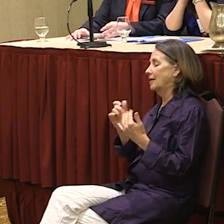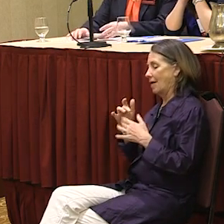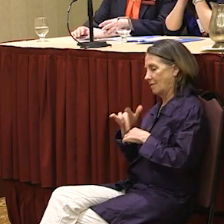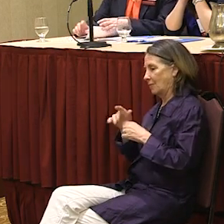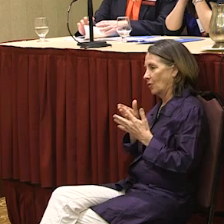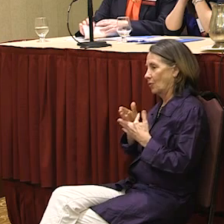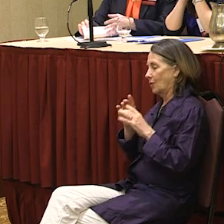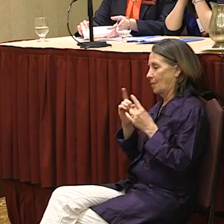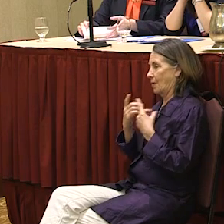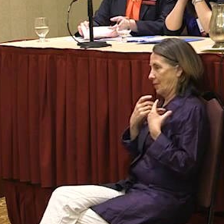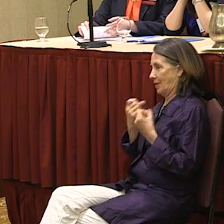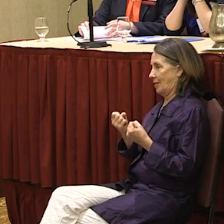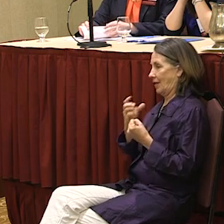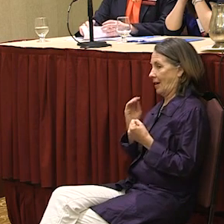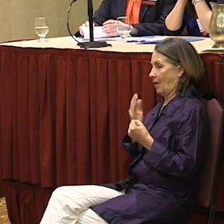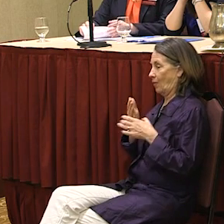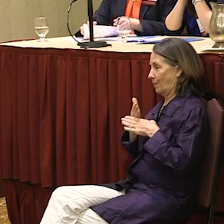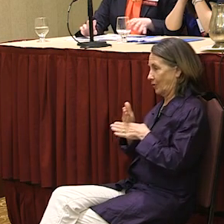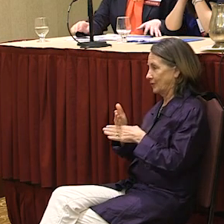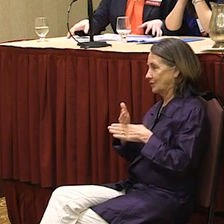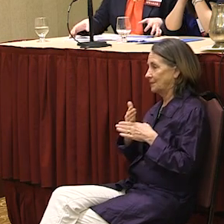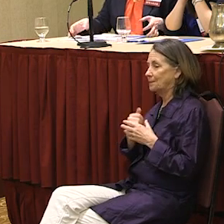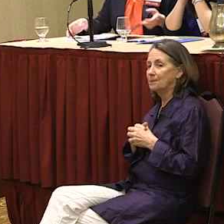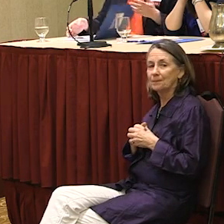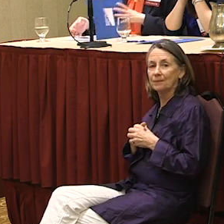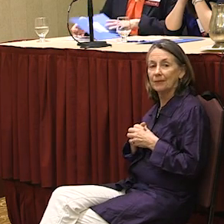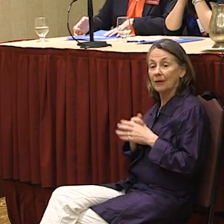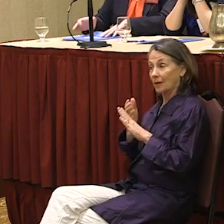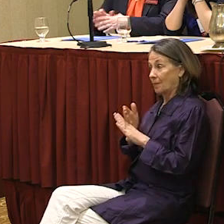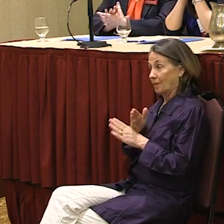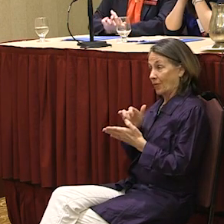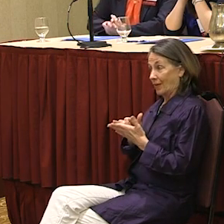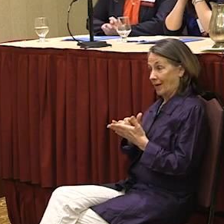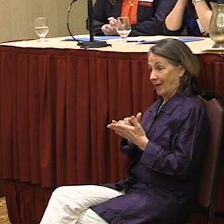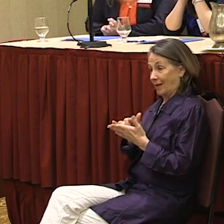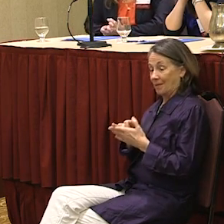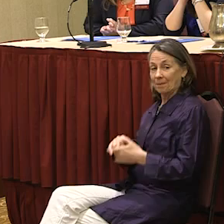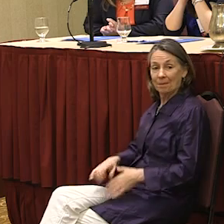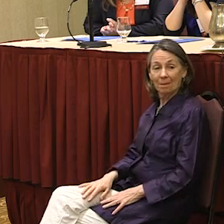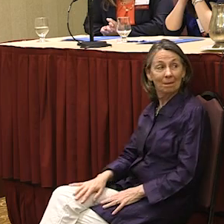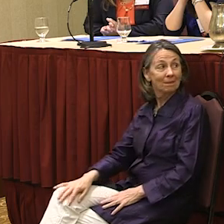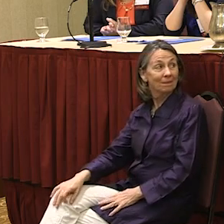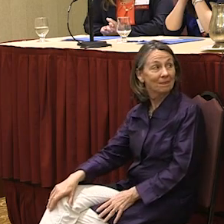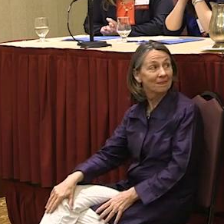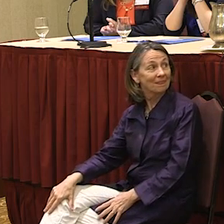through the Department of Health and our partners. But before that, I can stop hitting the wrong